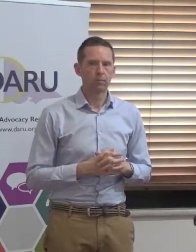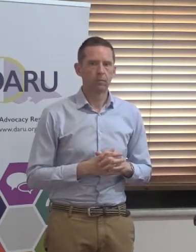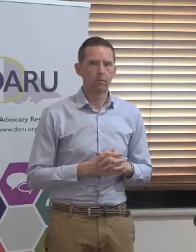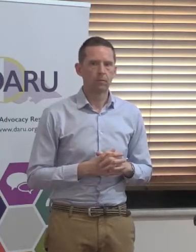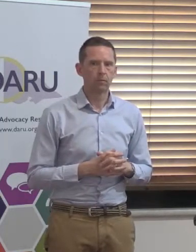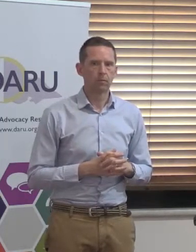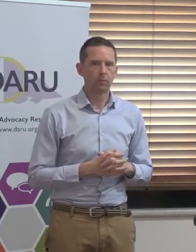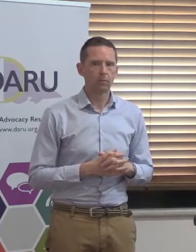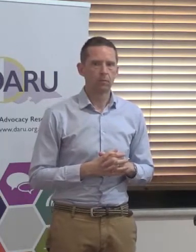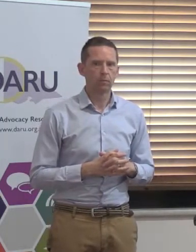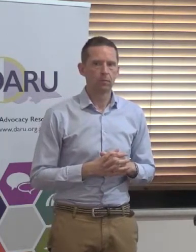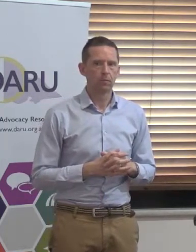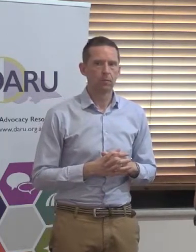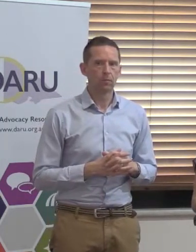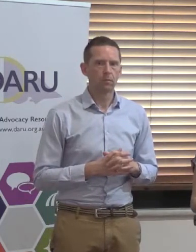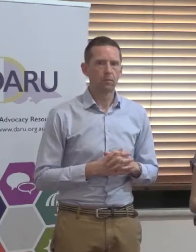So the